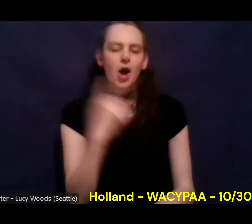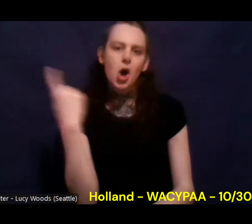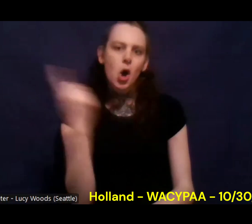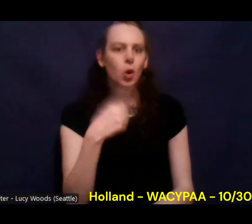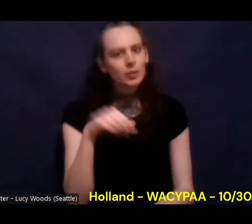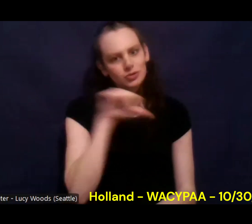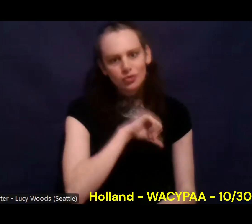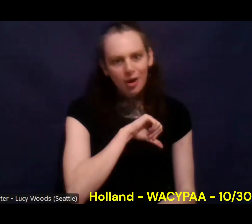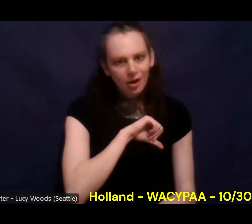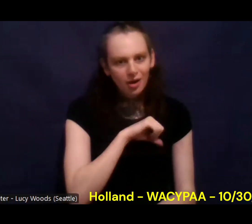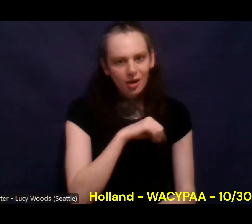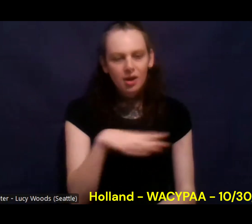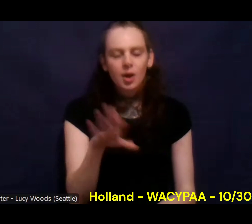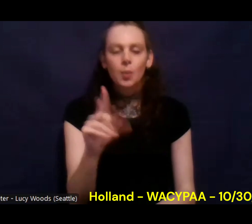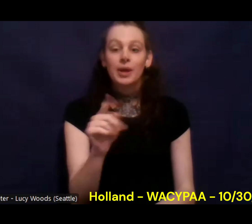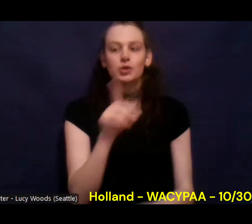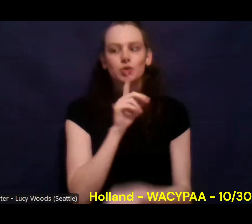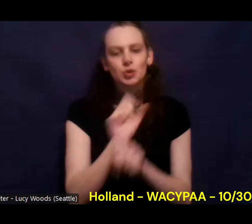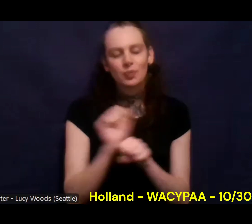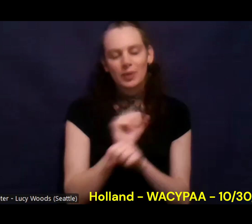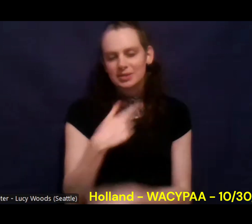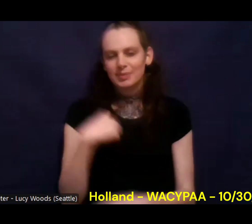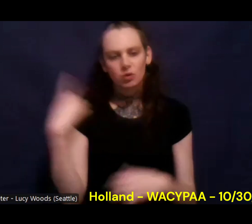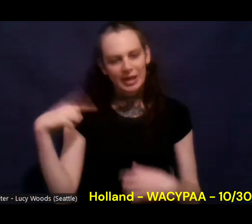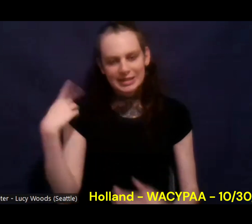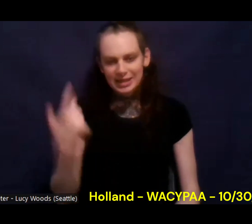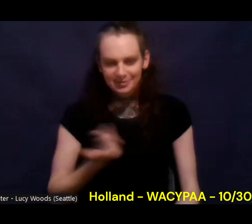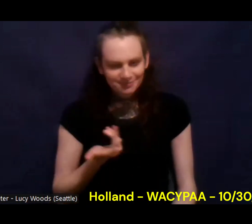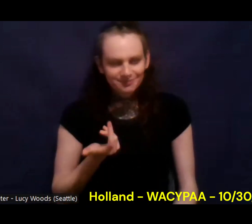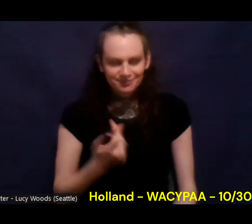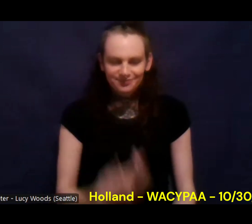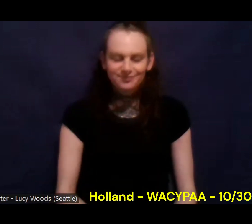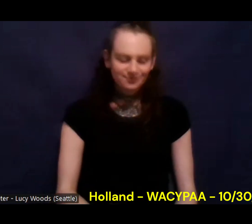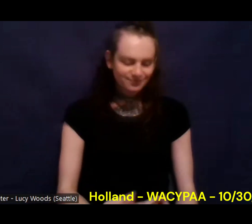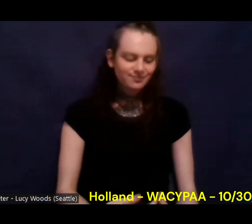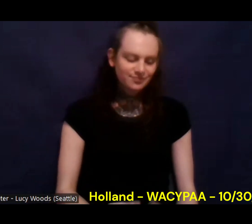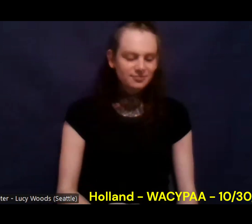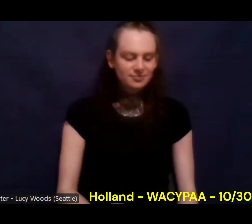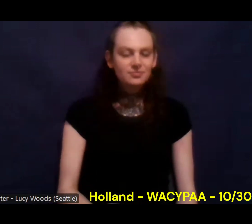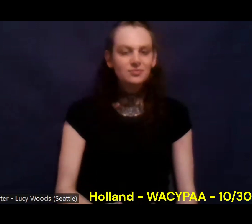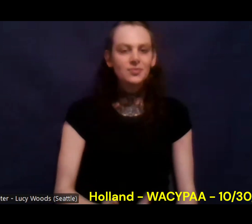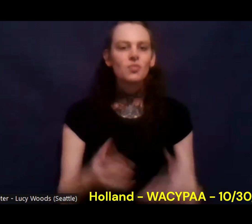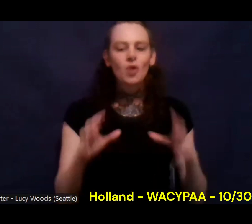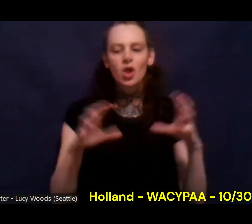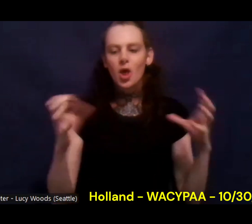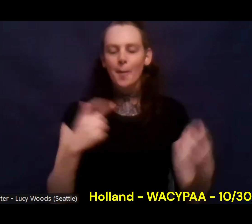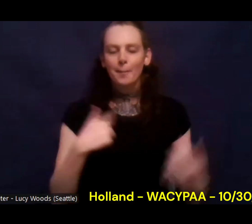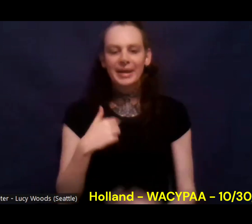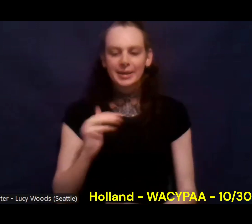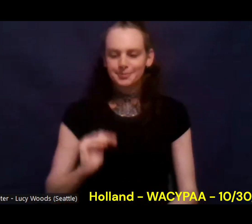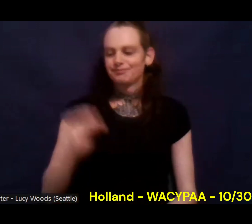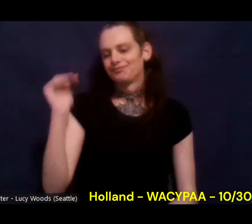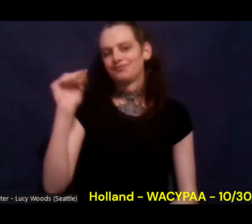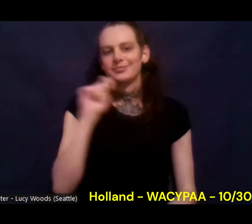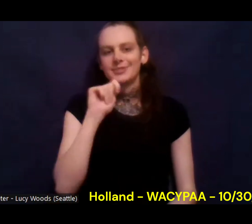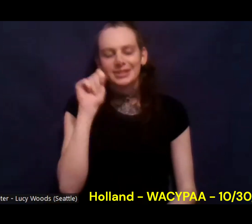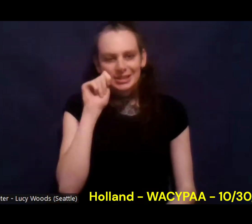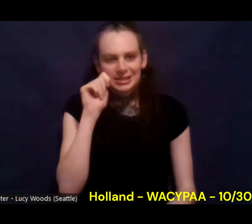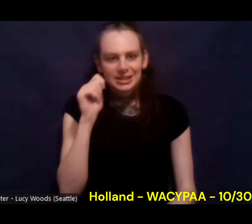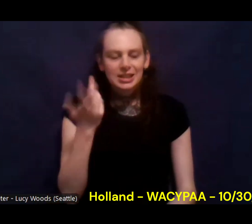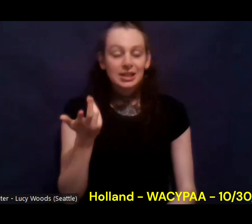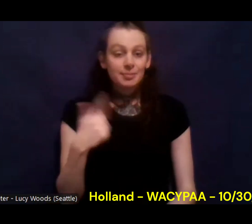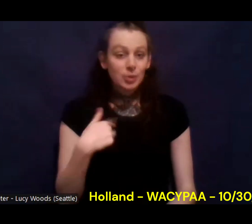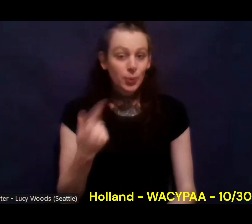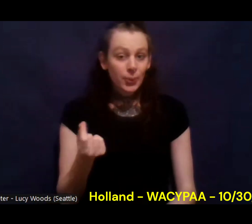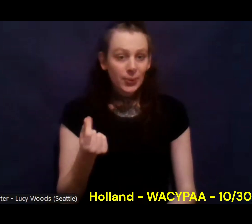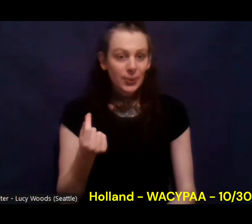all actuality is like, I'm just crazy. So a lot of my youth was looking like just doing